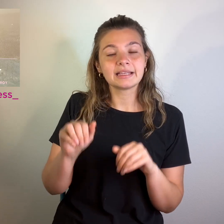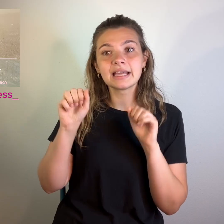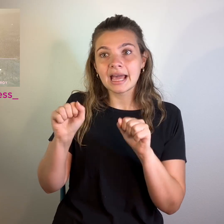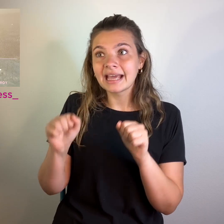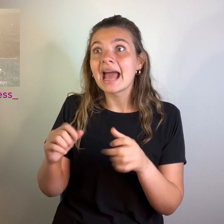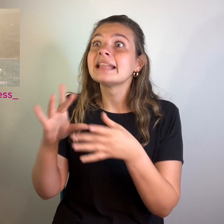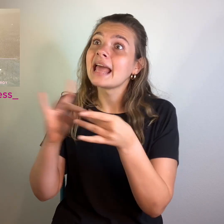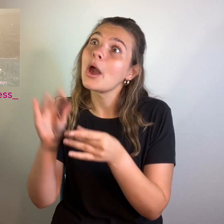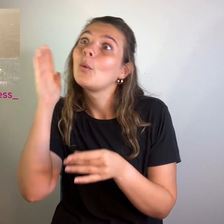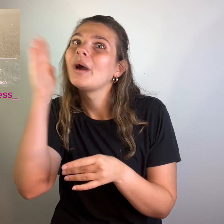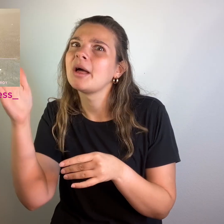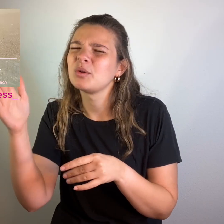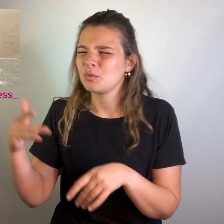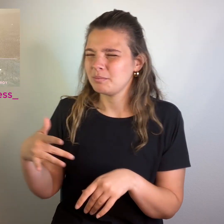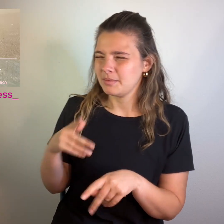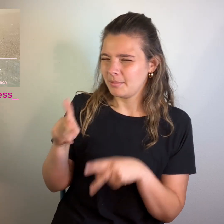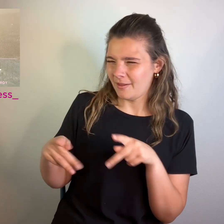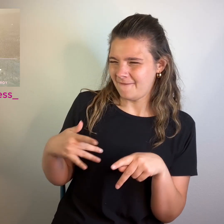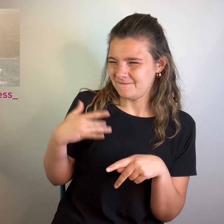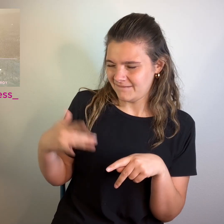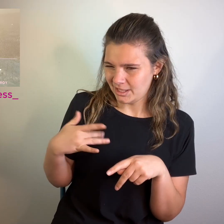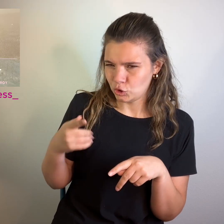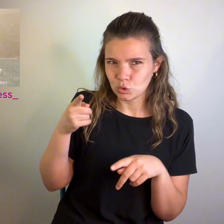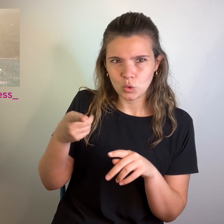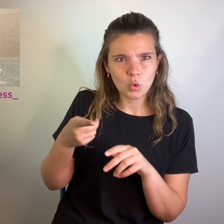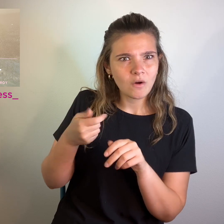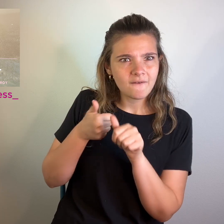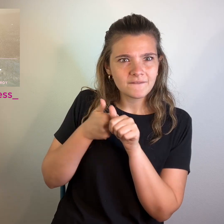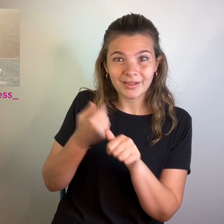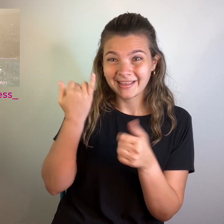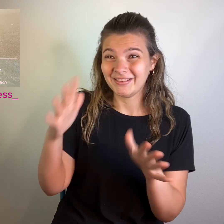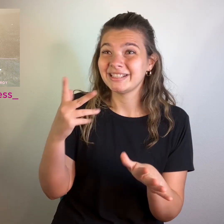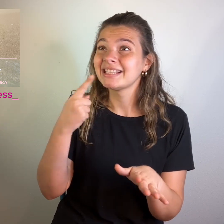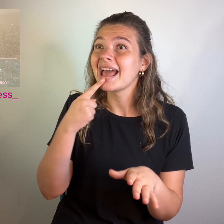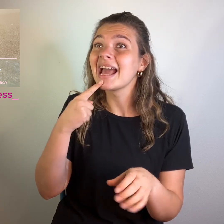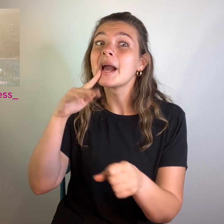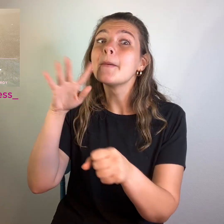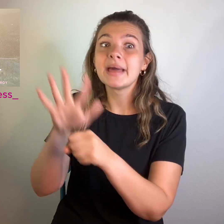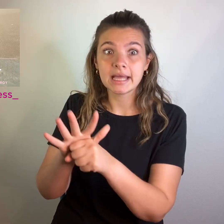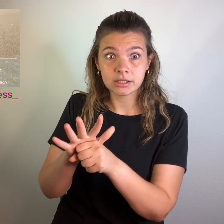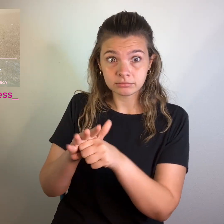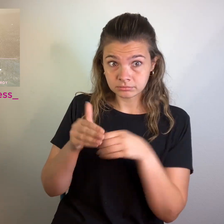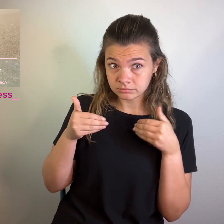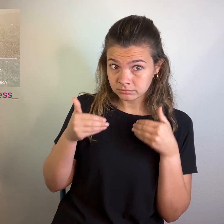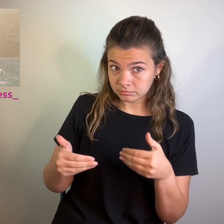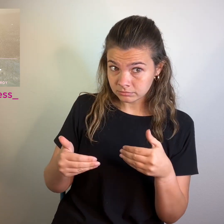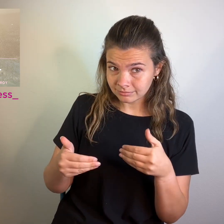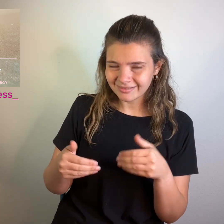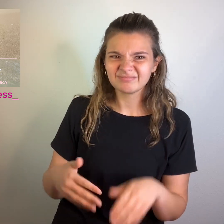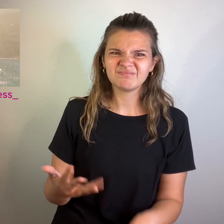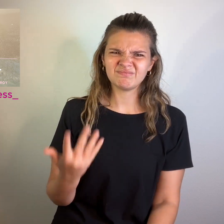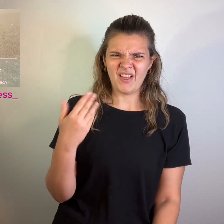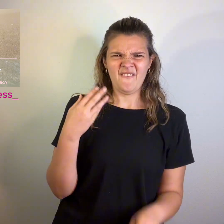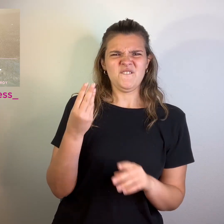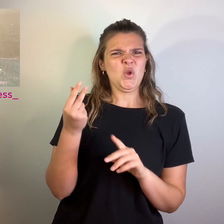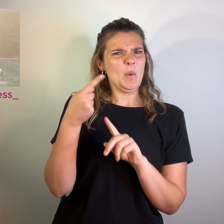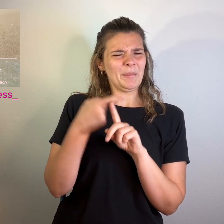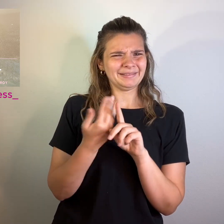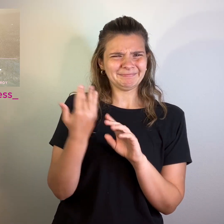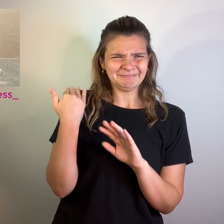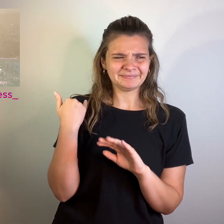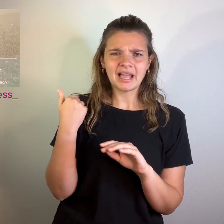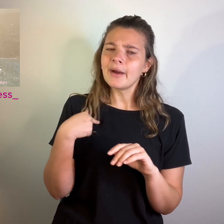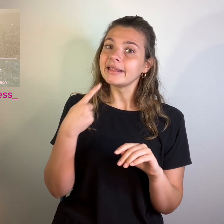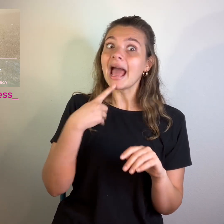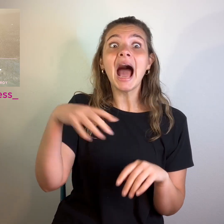feel it? Do you actually follow through on your word? And that's something I really had to come to terms with a couple months ago, where I would say yes to